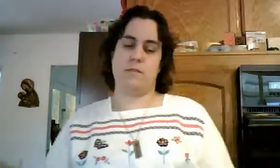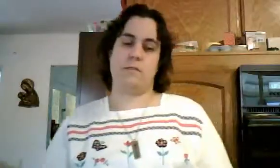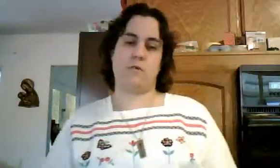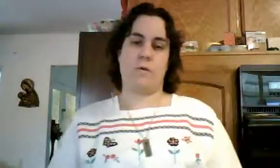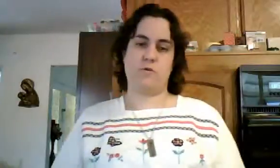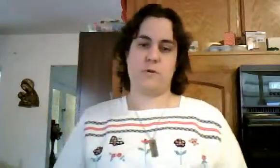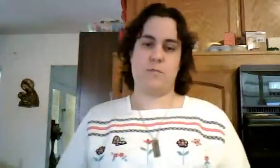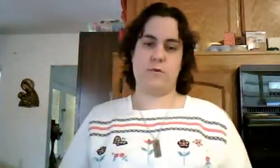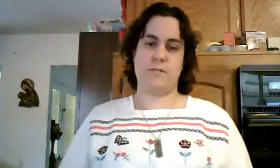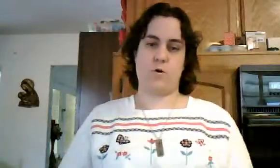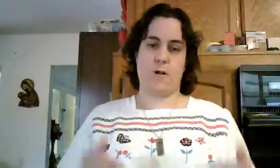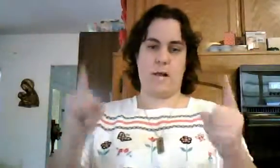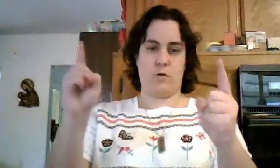To go up to another person or an animal.